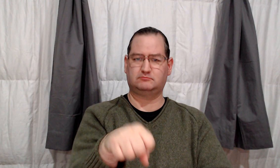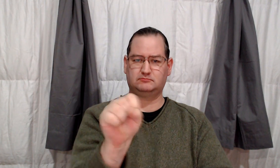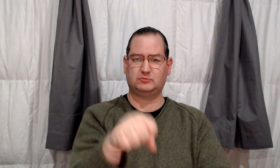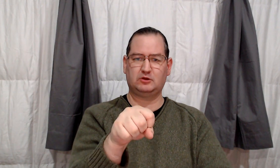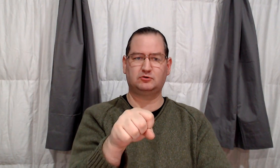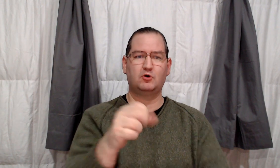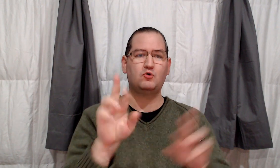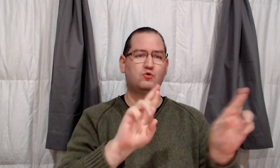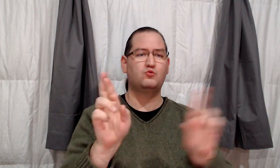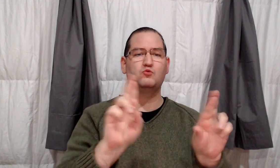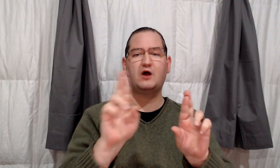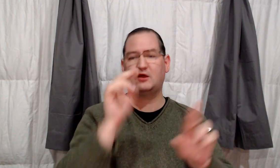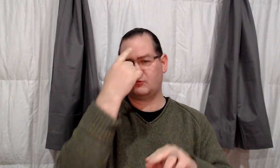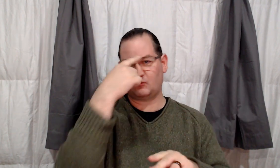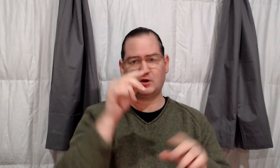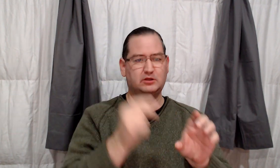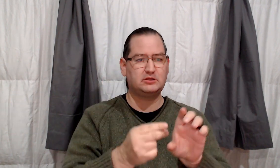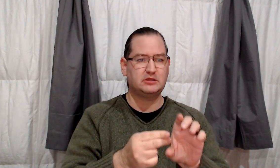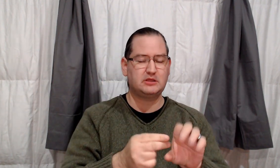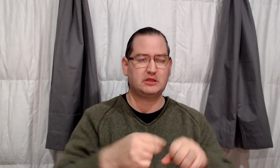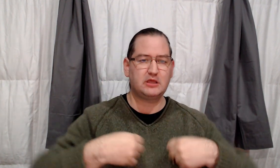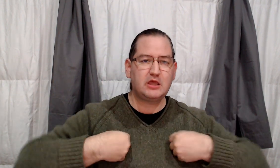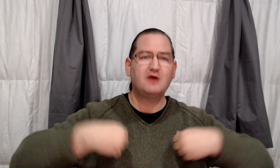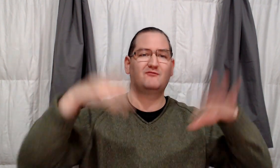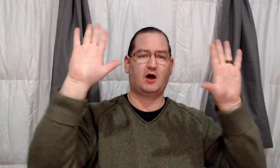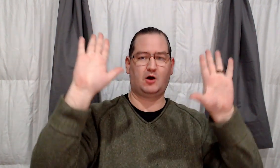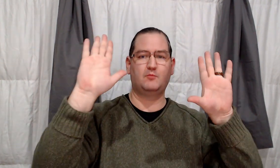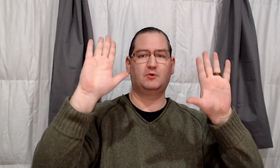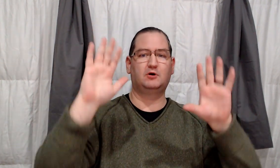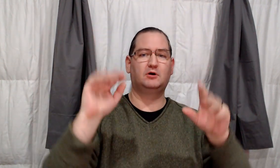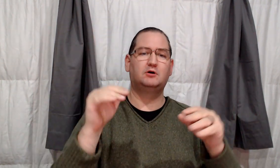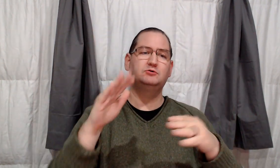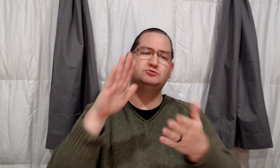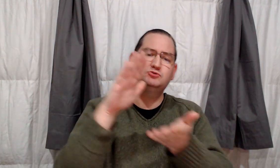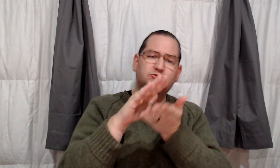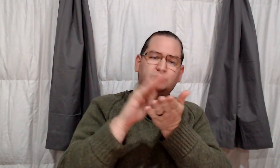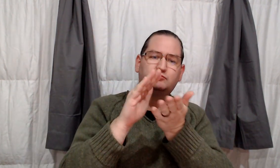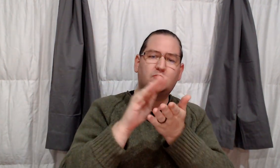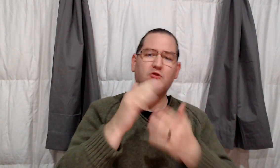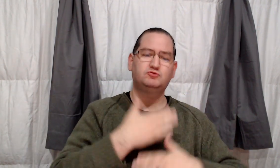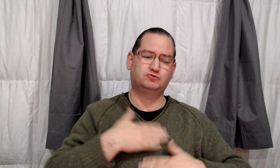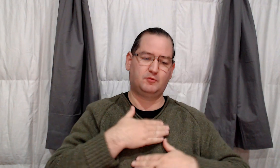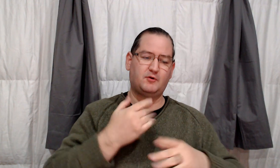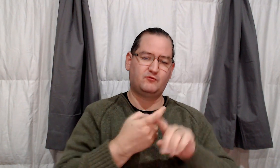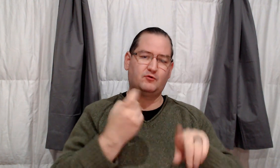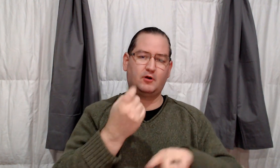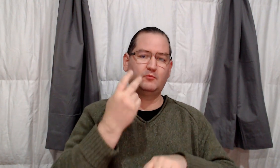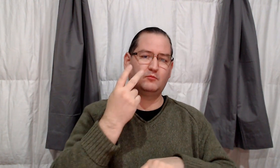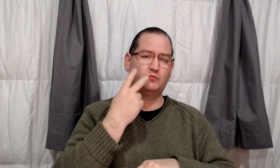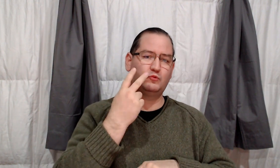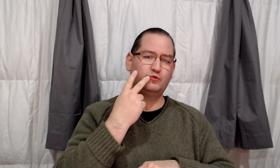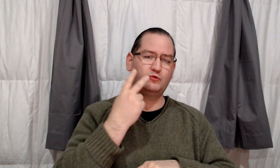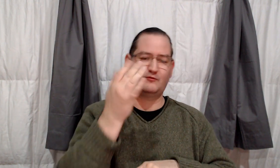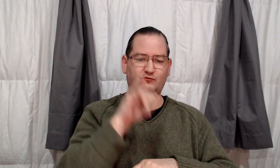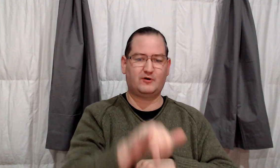amount of enjoyment you've had from cigarettes forever, that you're committed to doing that? And you now know that you can